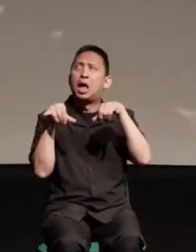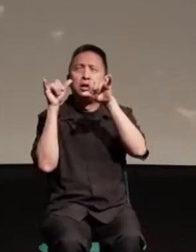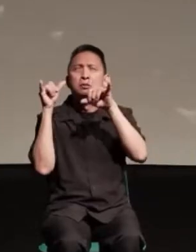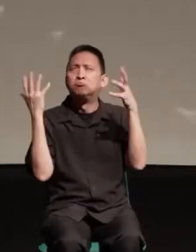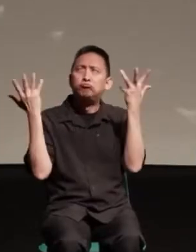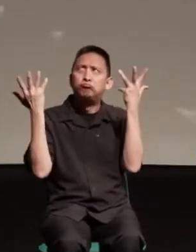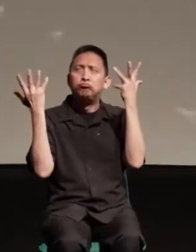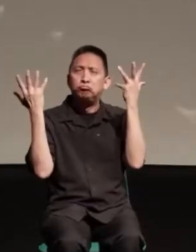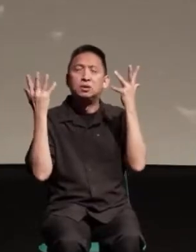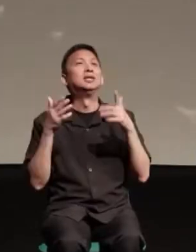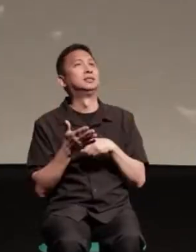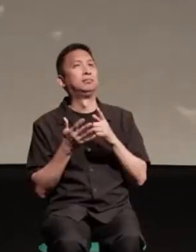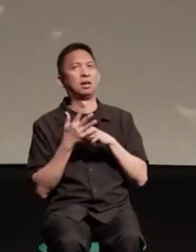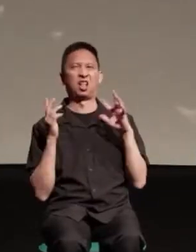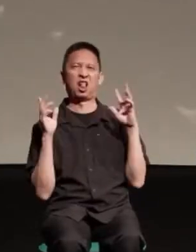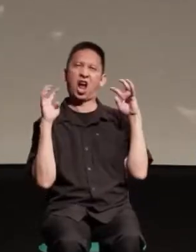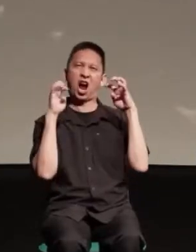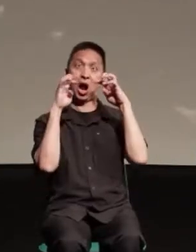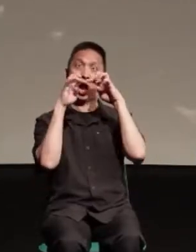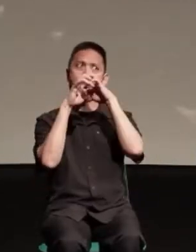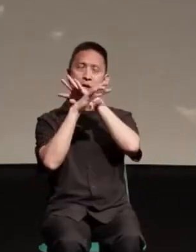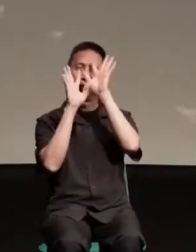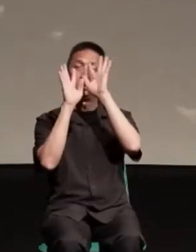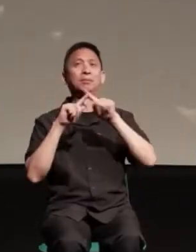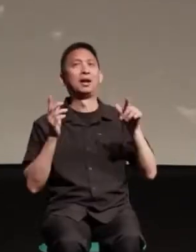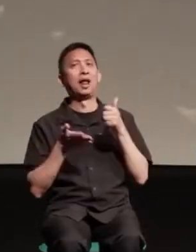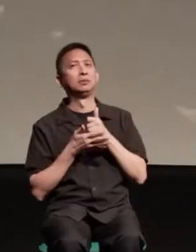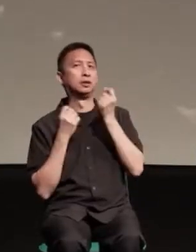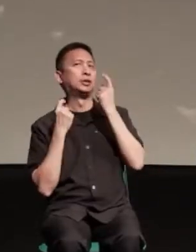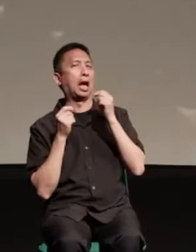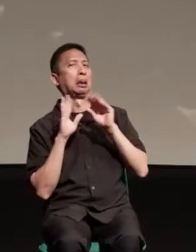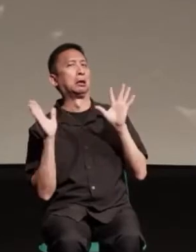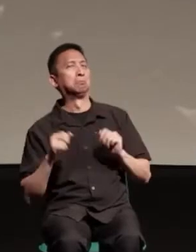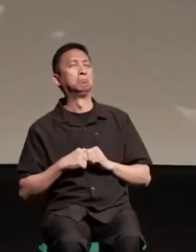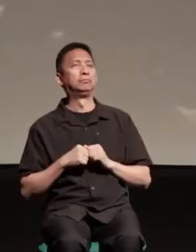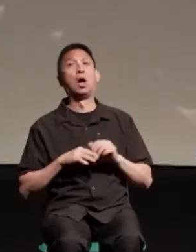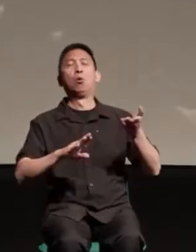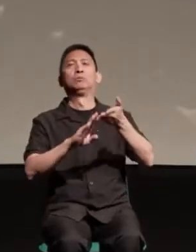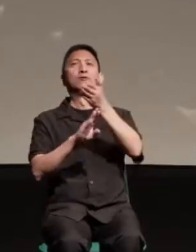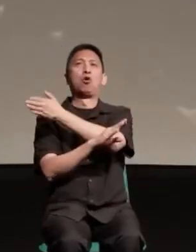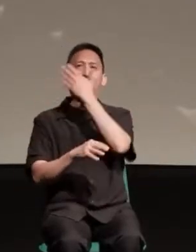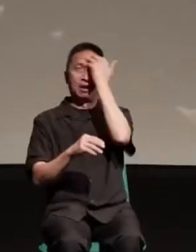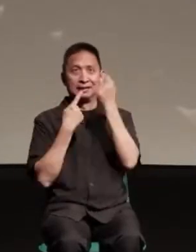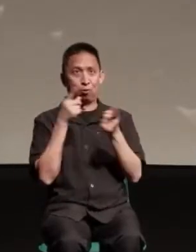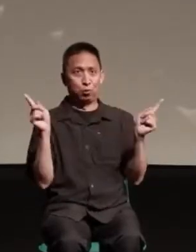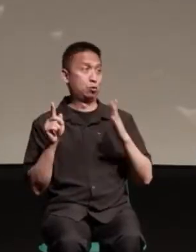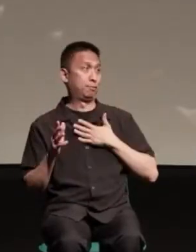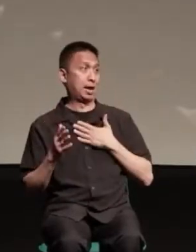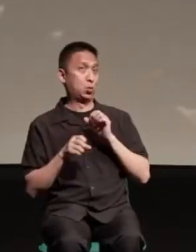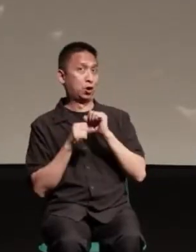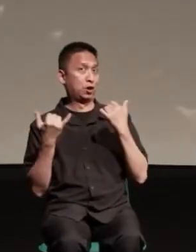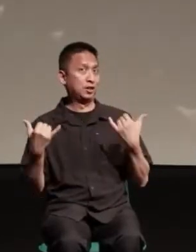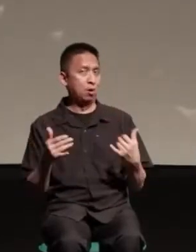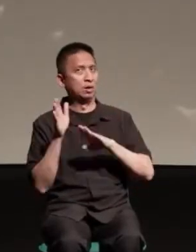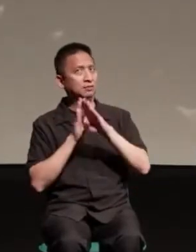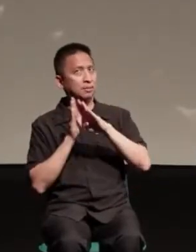can be a little impenetrable, but Public Media Learns. Anyway, earlier I neglected to mention that the work I'm doing on evolving